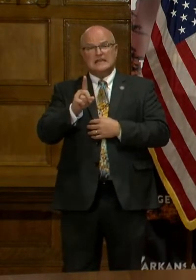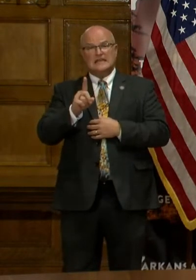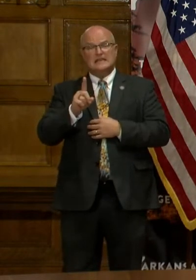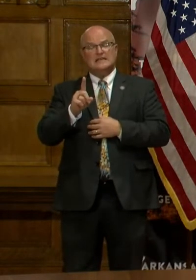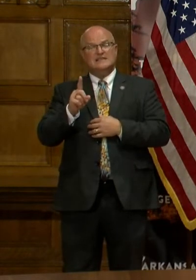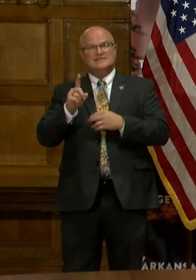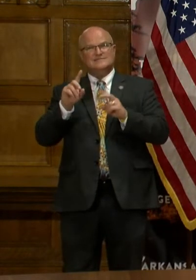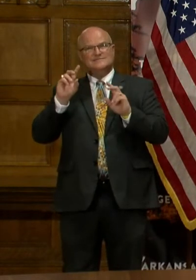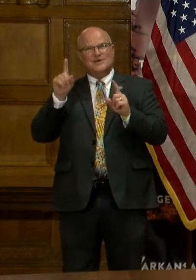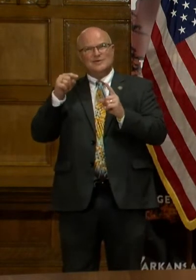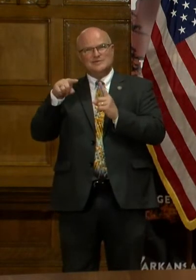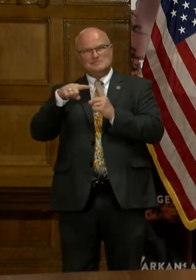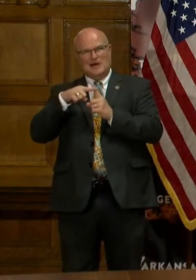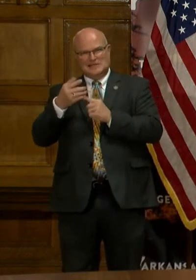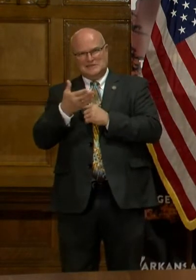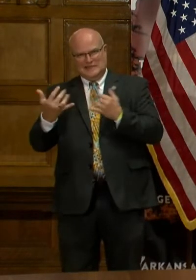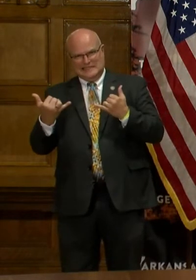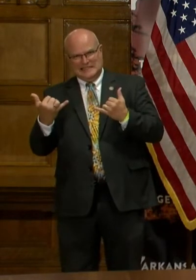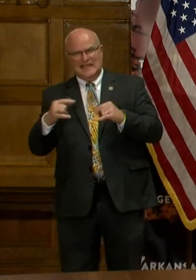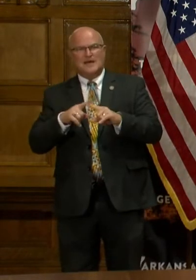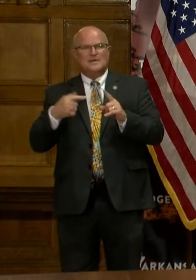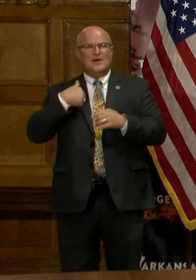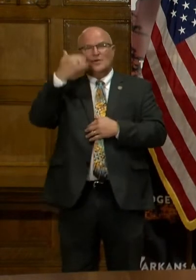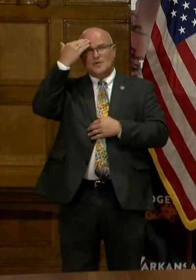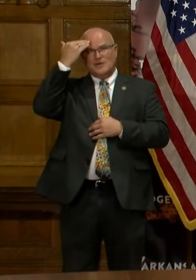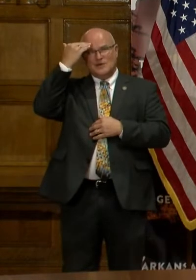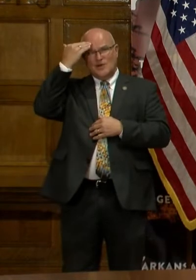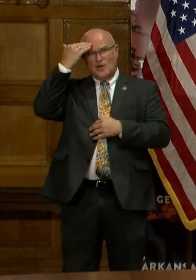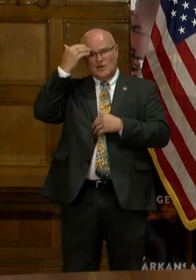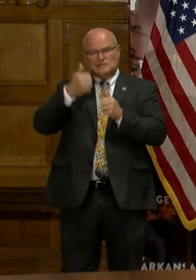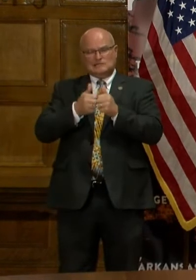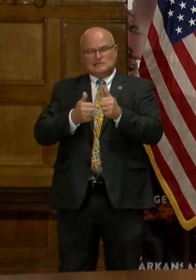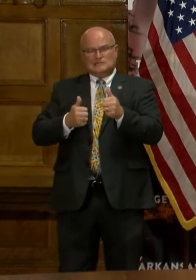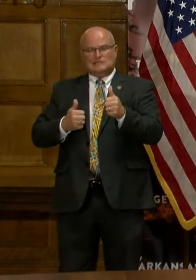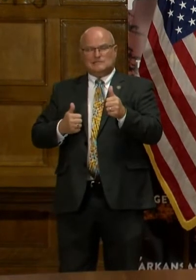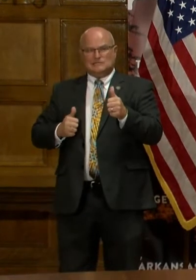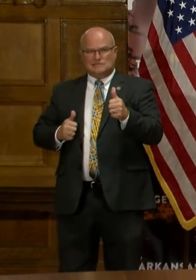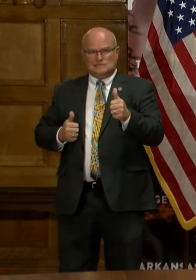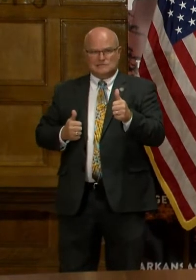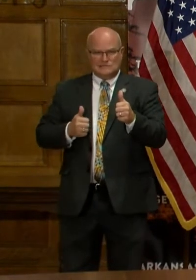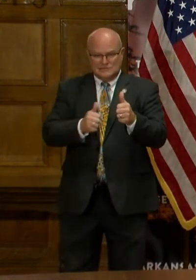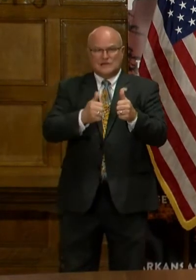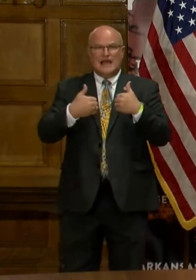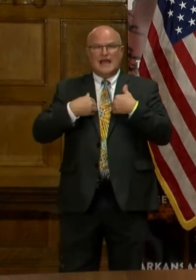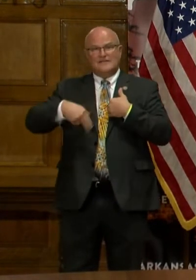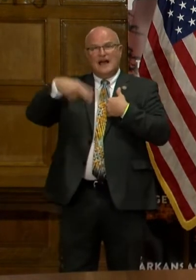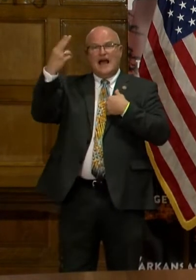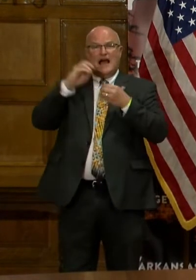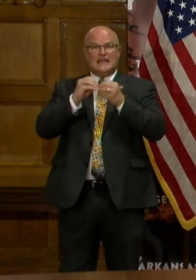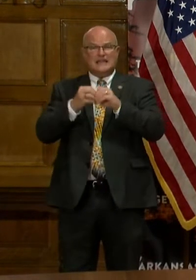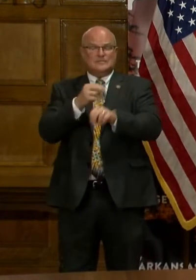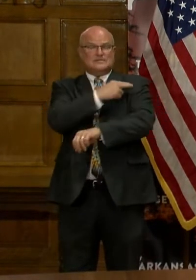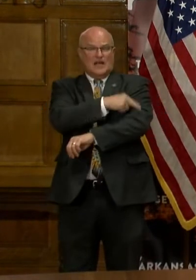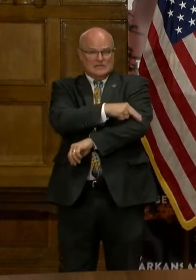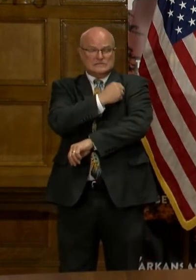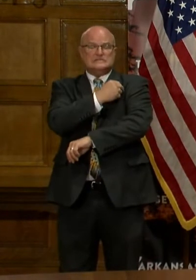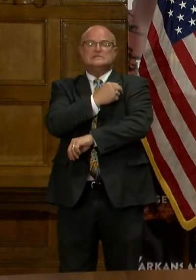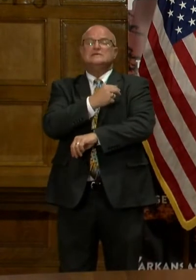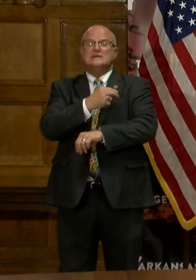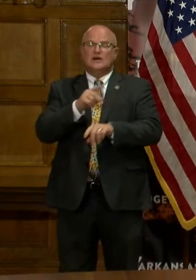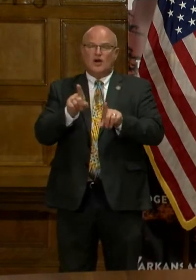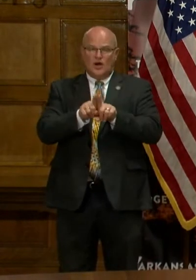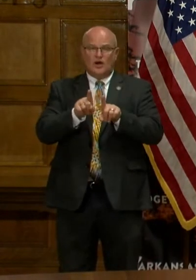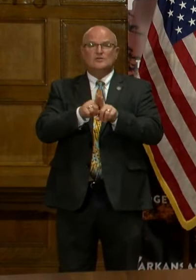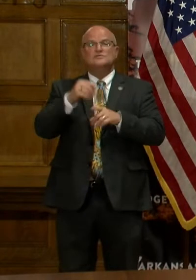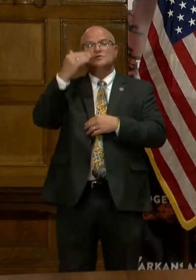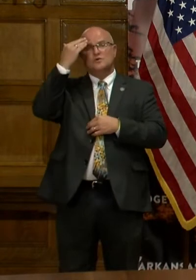silver lining, but we all know this is a lagging indicator, and whenever you have high numbers of hospitalization, we also